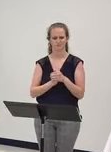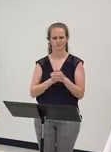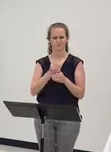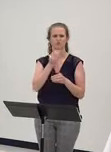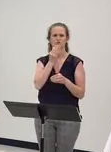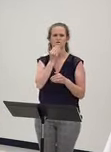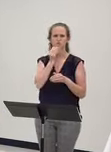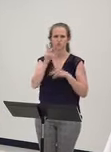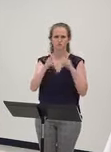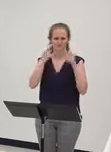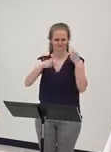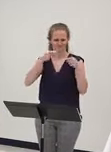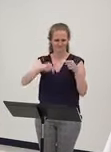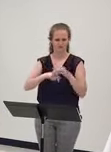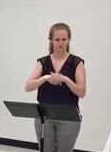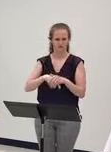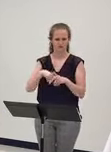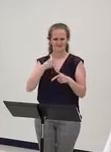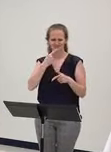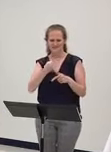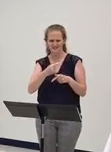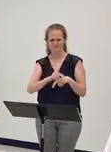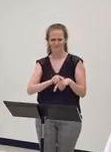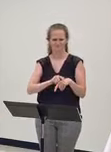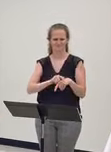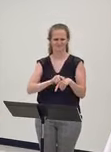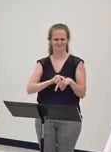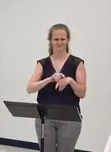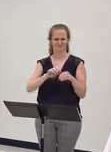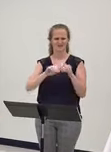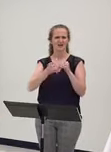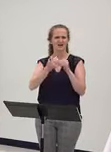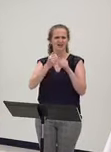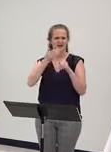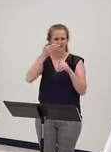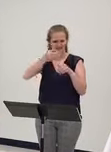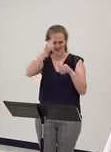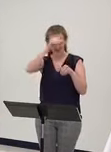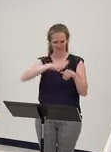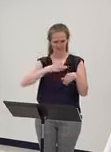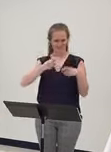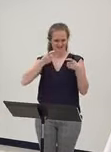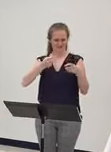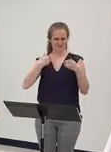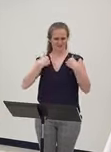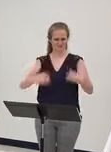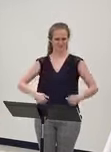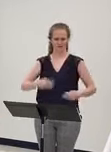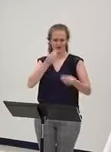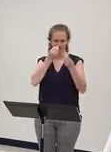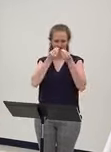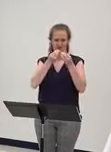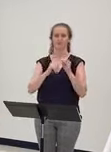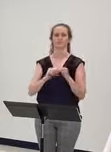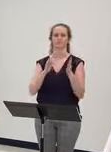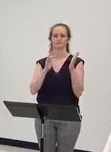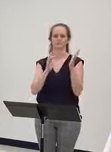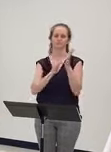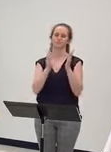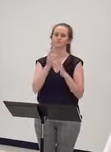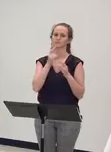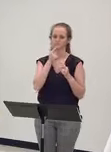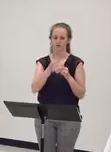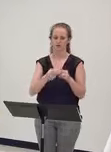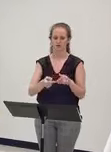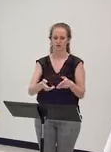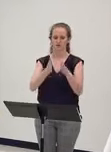The Jews quarreled among themselves, saying, how can this man give us his flesh to eat? Jesus said to